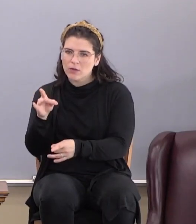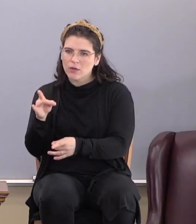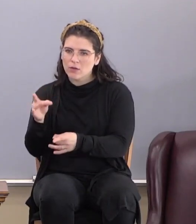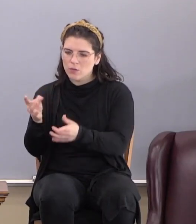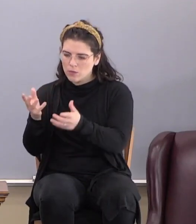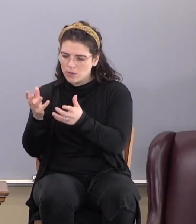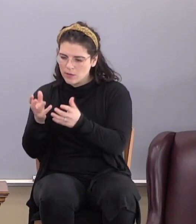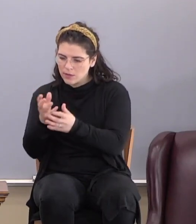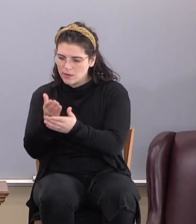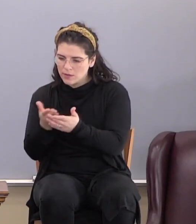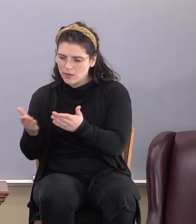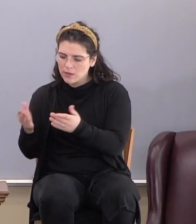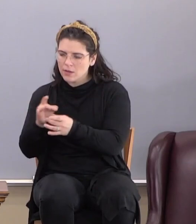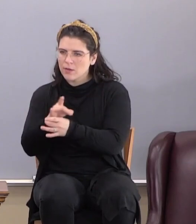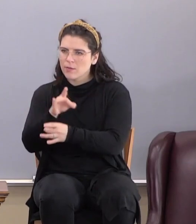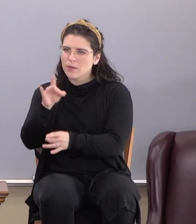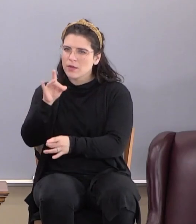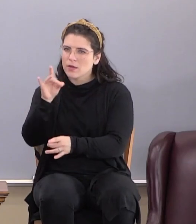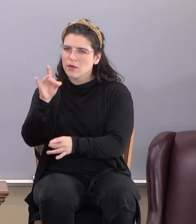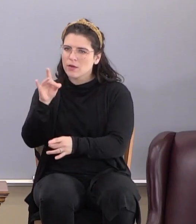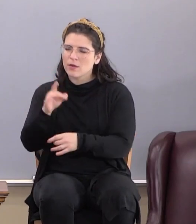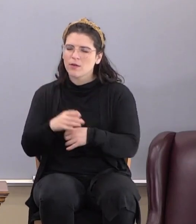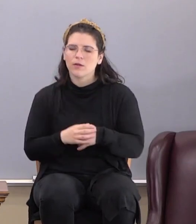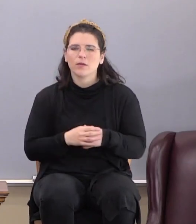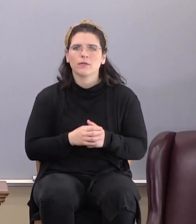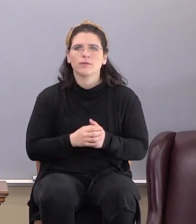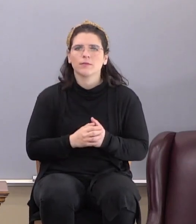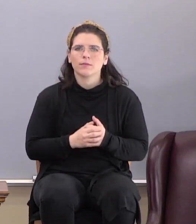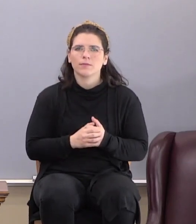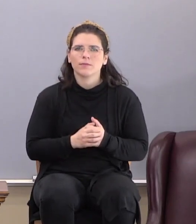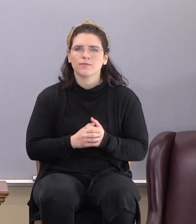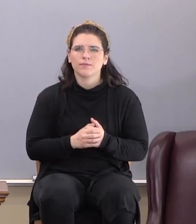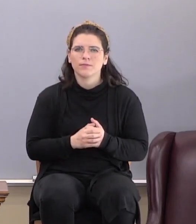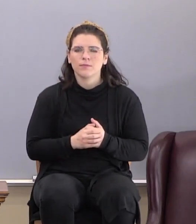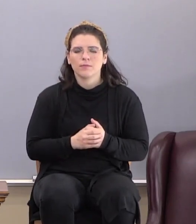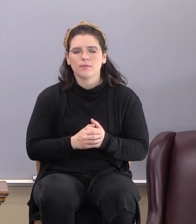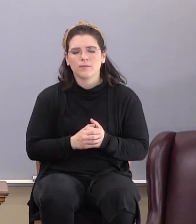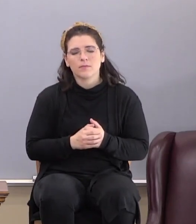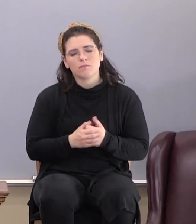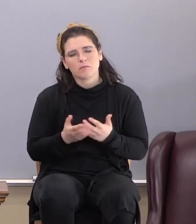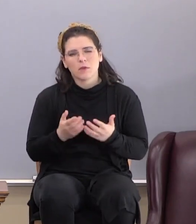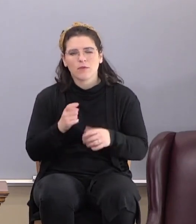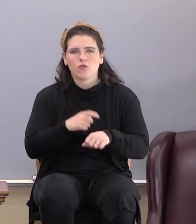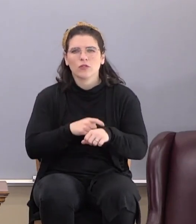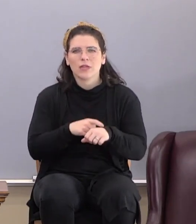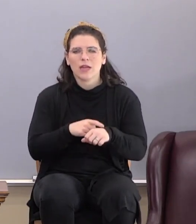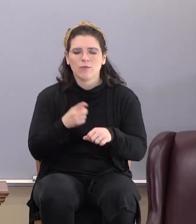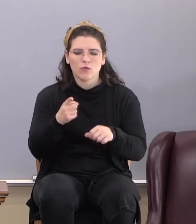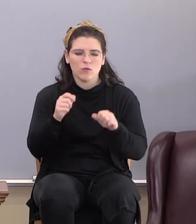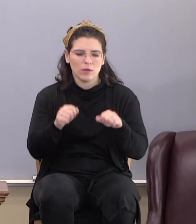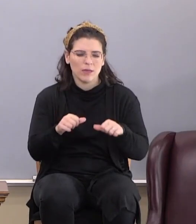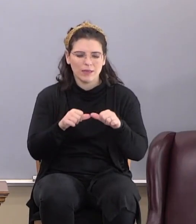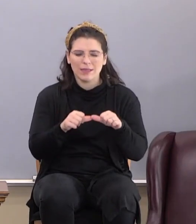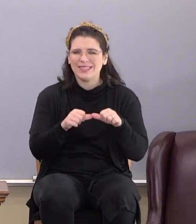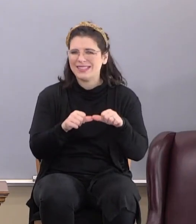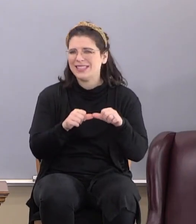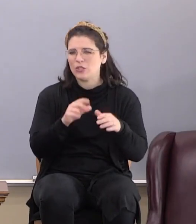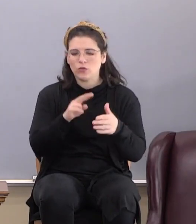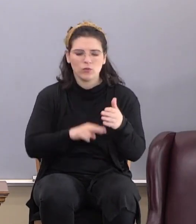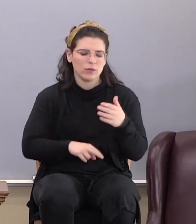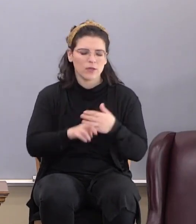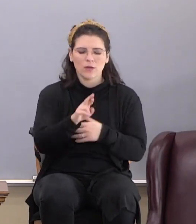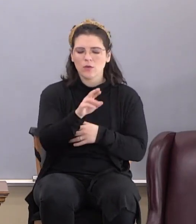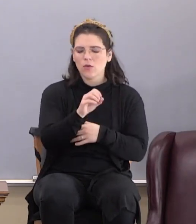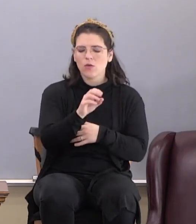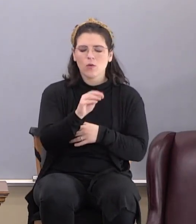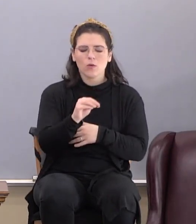The things of the Spirit. And we're, for sake of time, you continue reading Romans